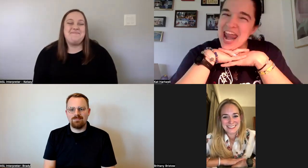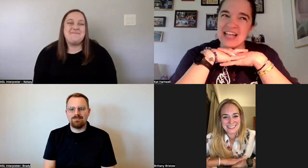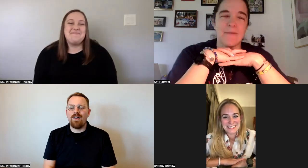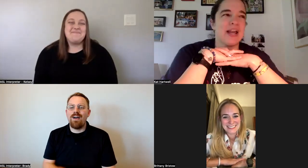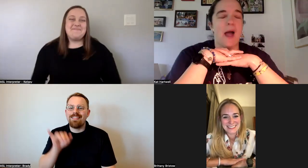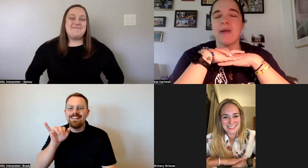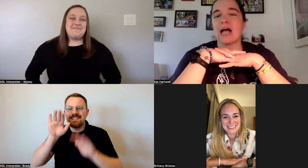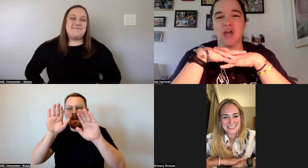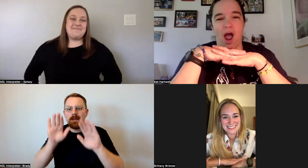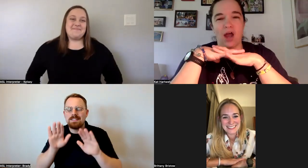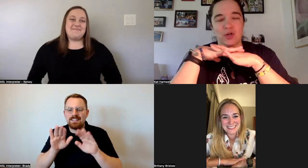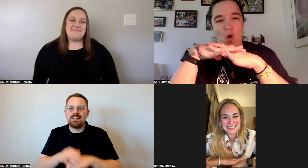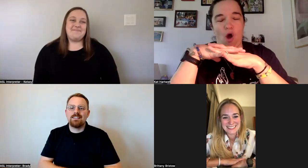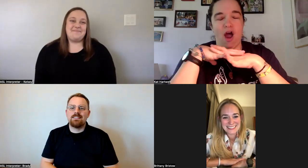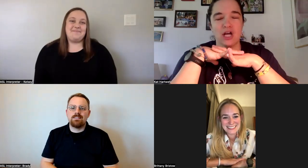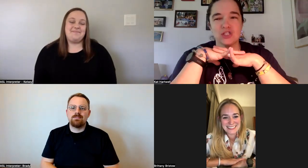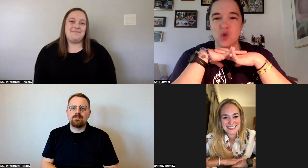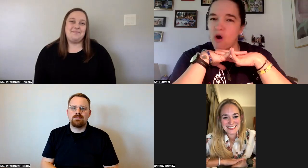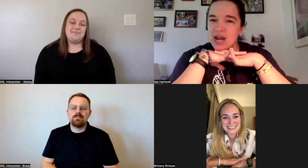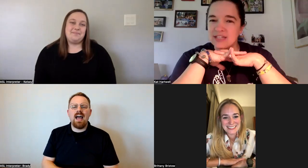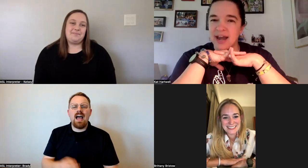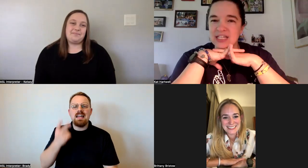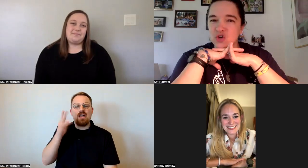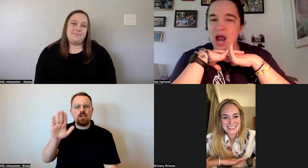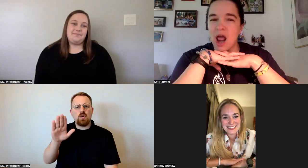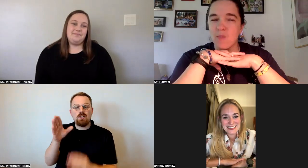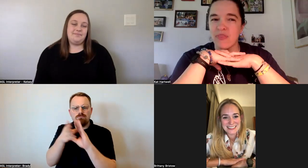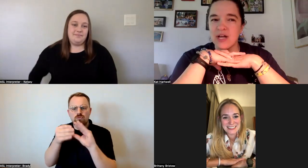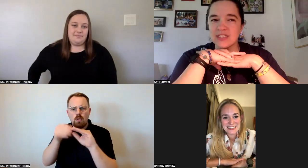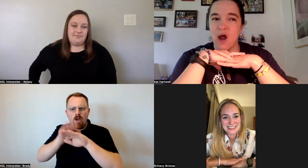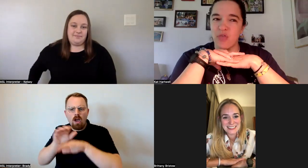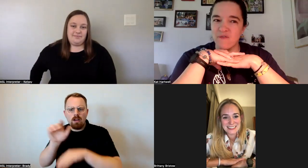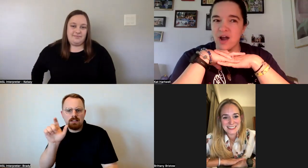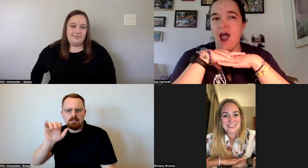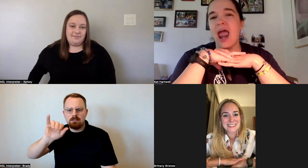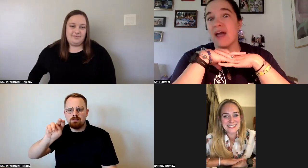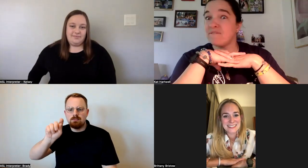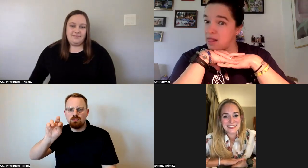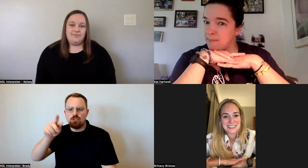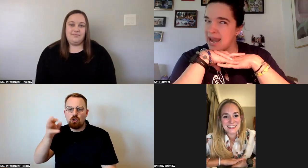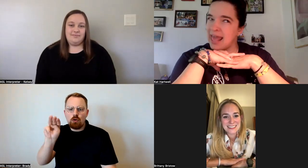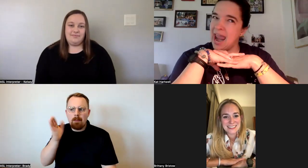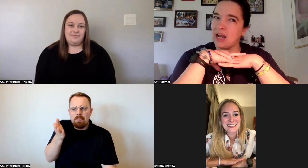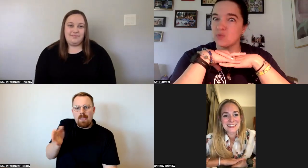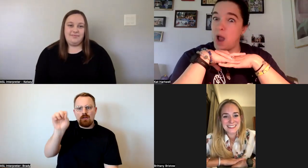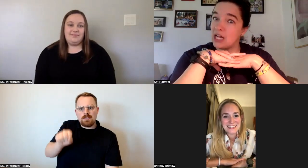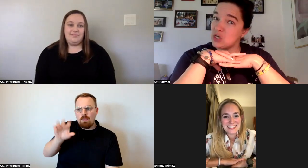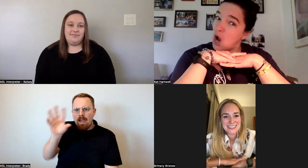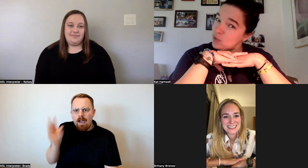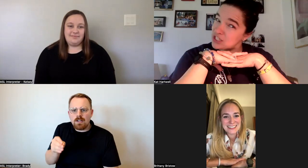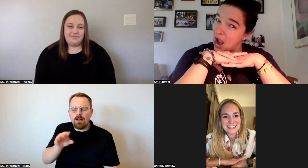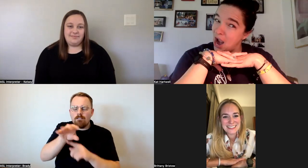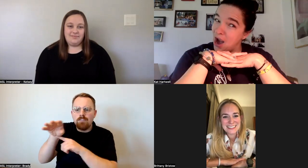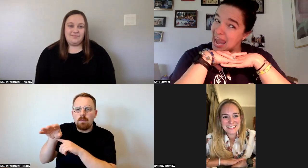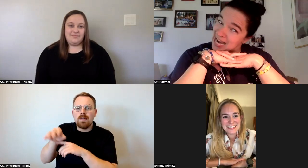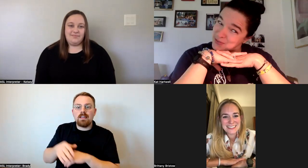That's great. I mean, I thought your stories on Instagram with South Africa and Berlin and as well as your